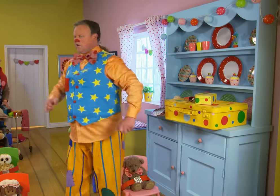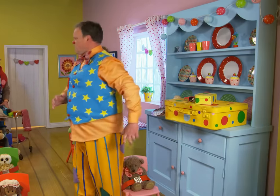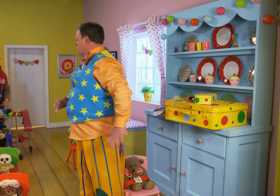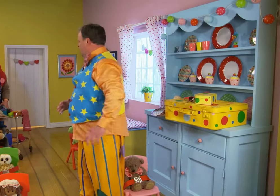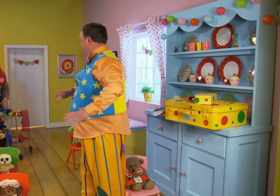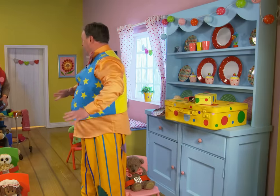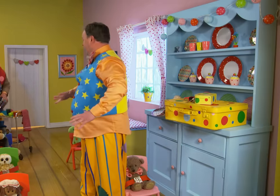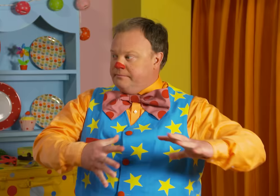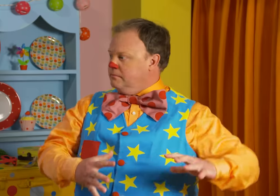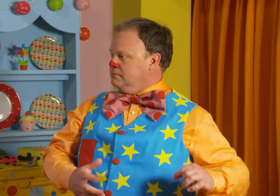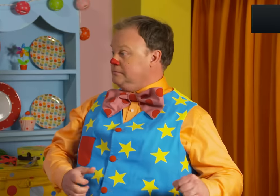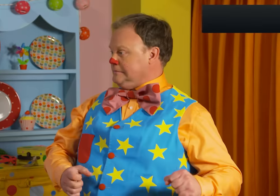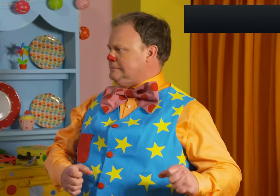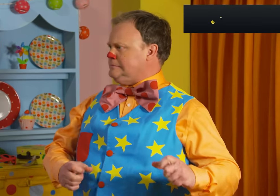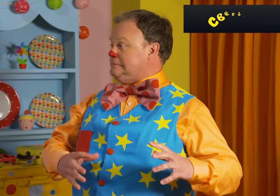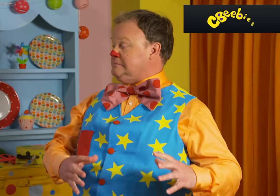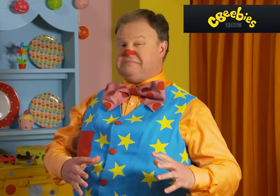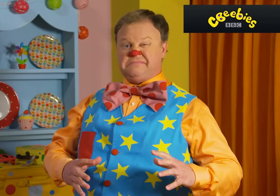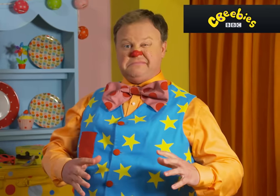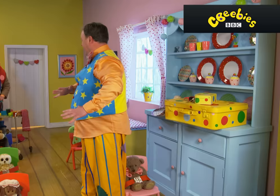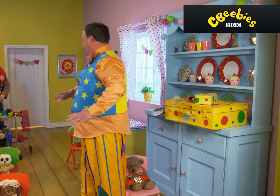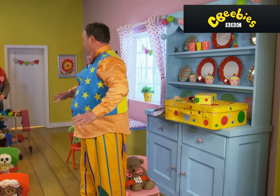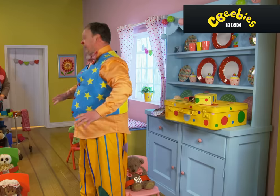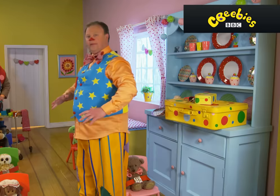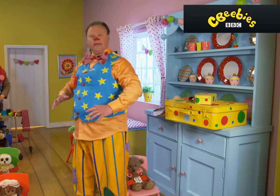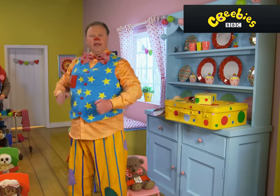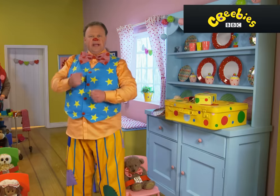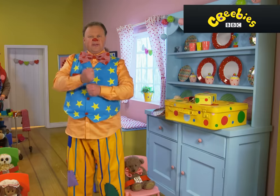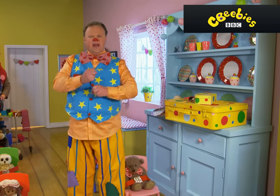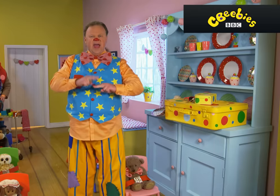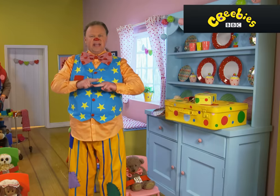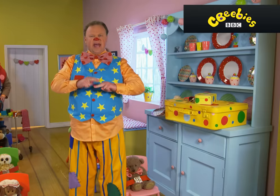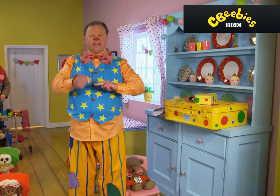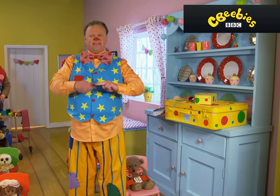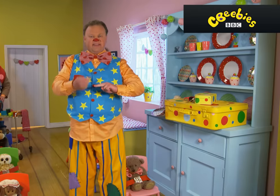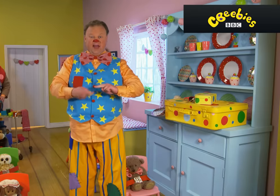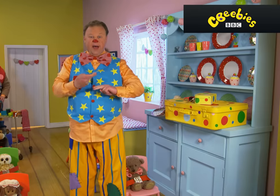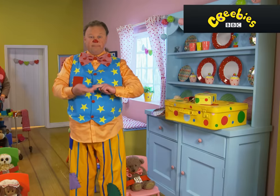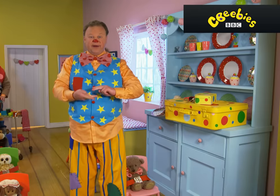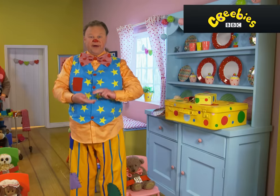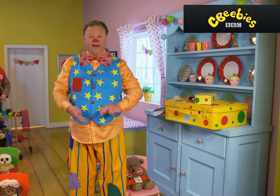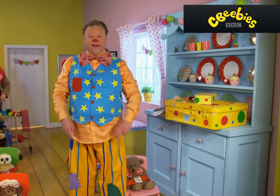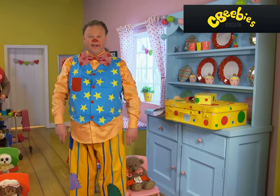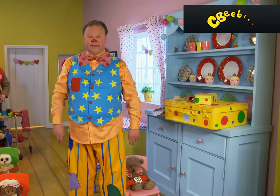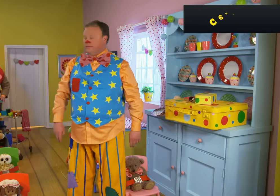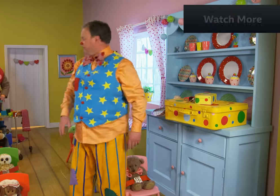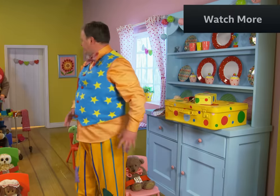Cheese, coffees, not refreshments, cakes. Grandad Tumble.